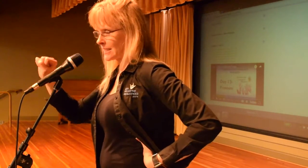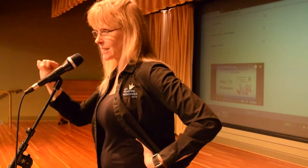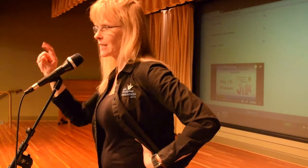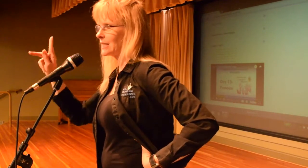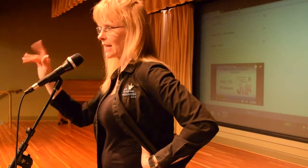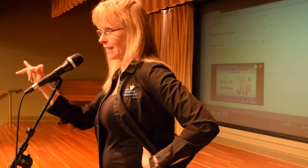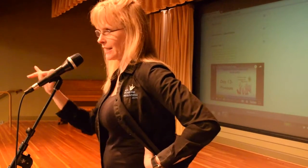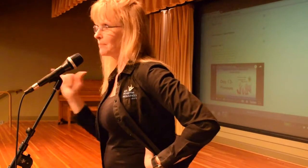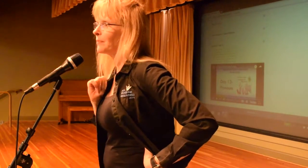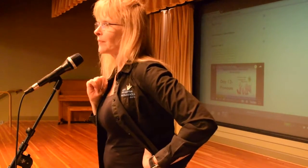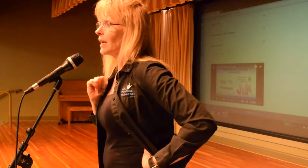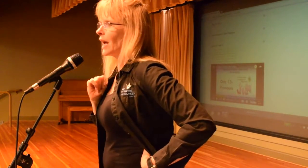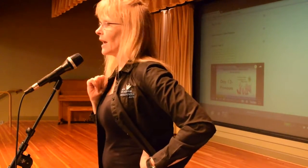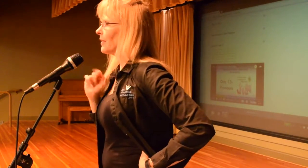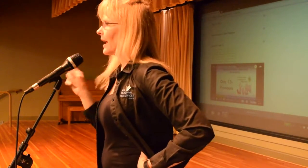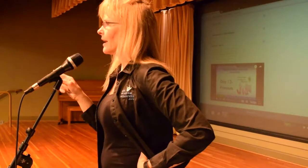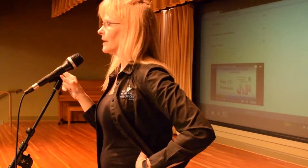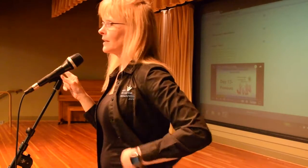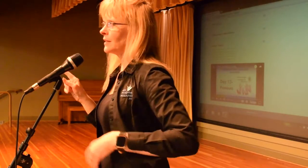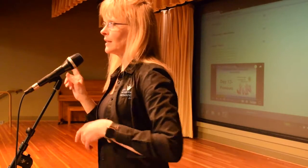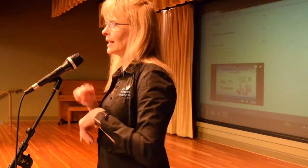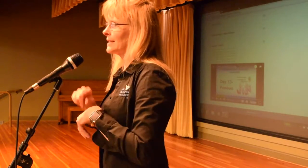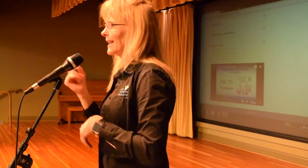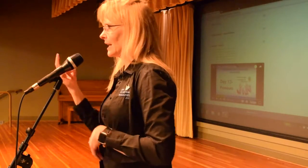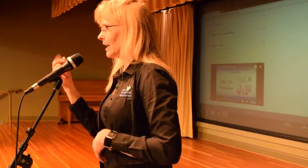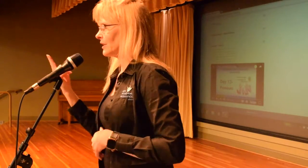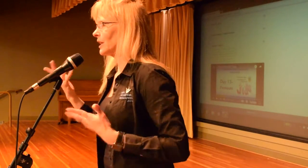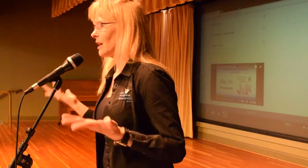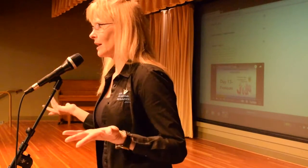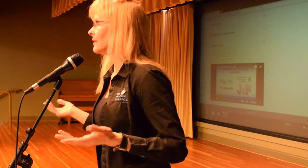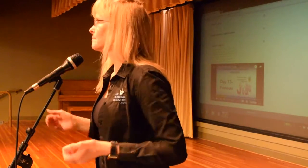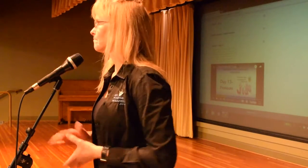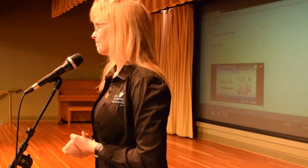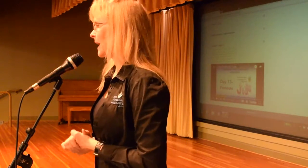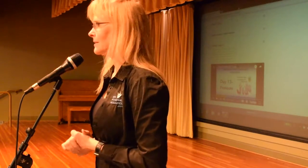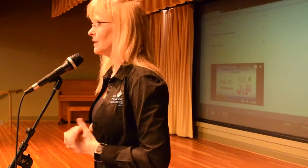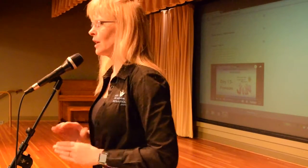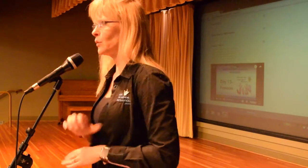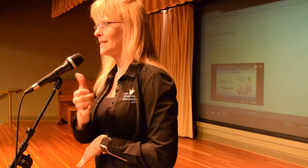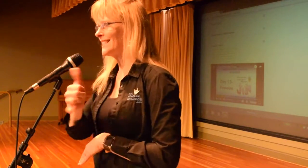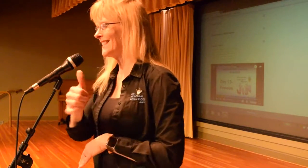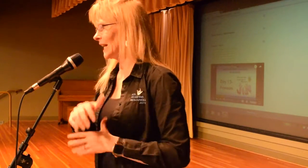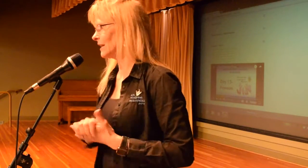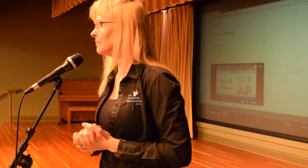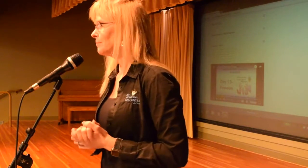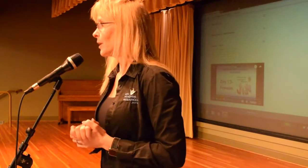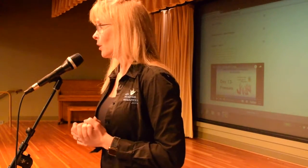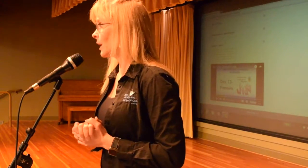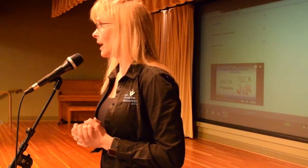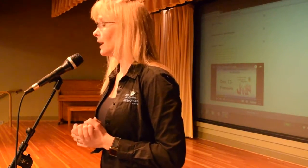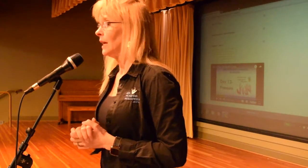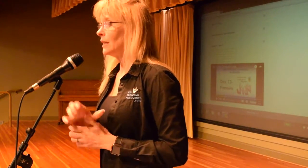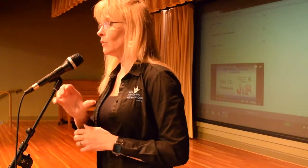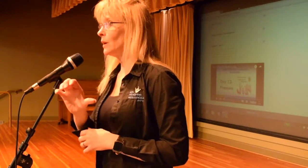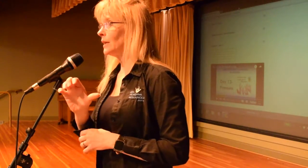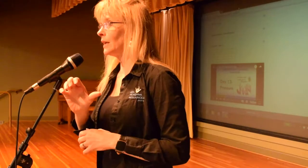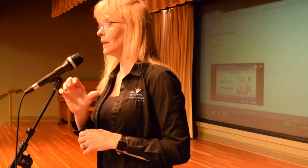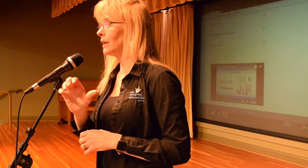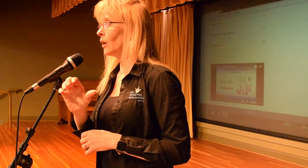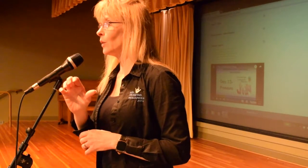Thomas, Kentucky. And that's at 11 o'clock. Yes, and the other one's at 10. Okay, the one in